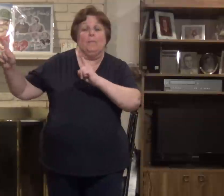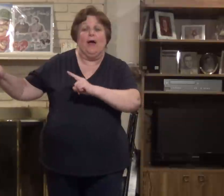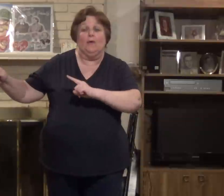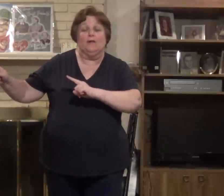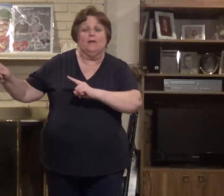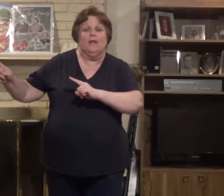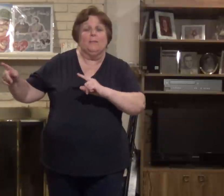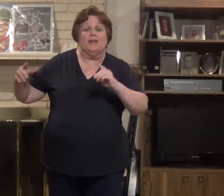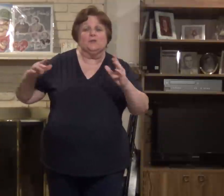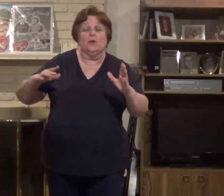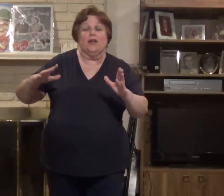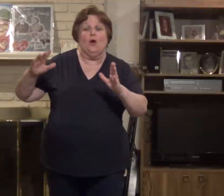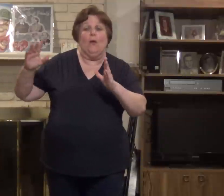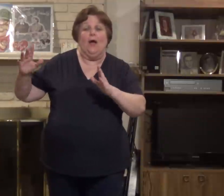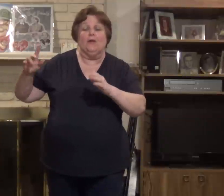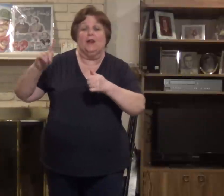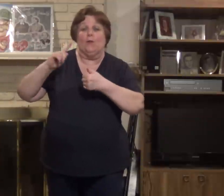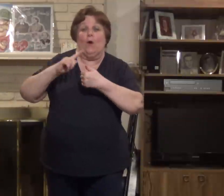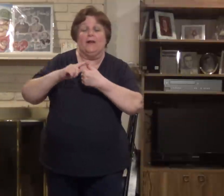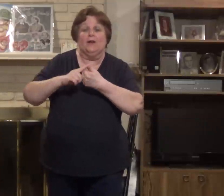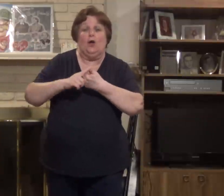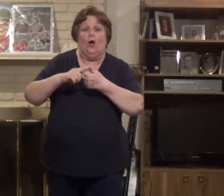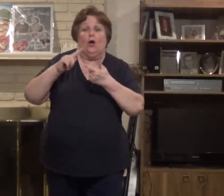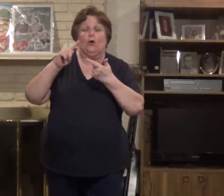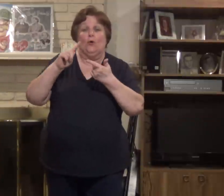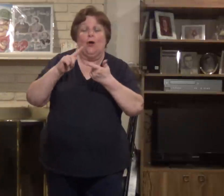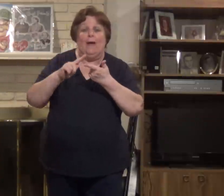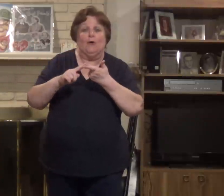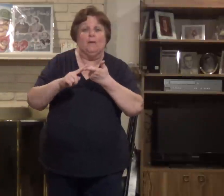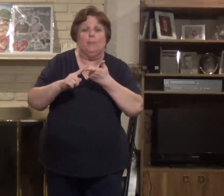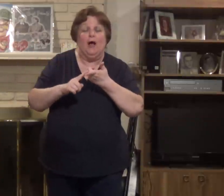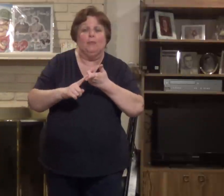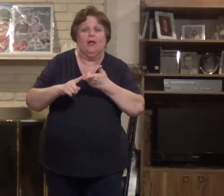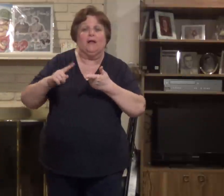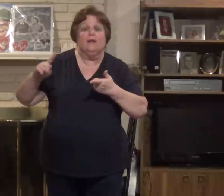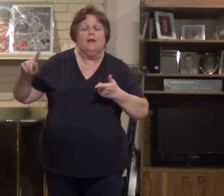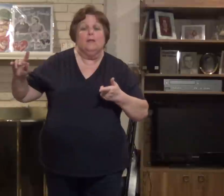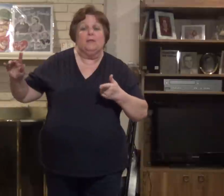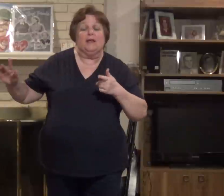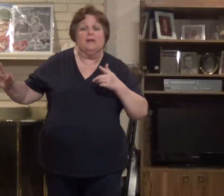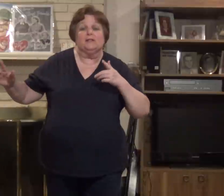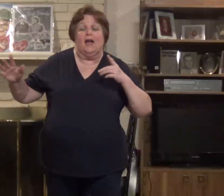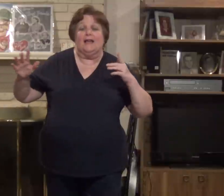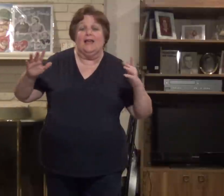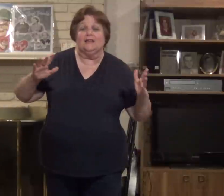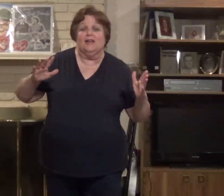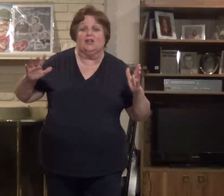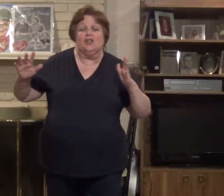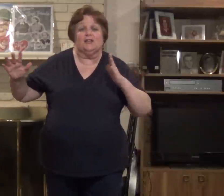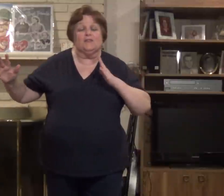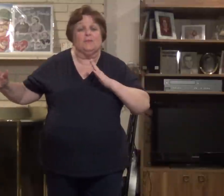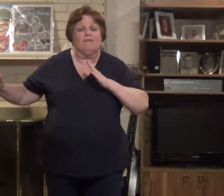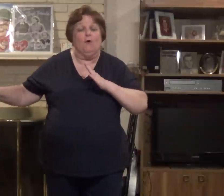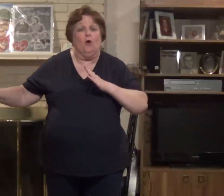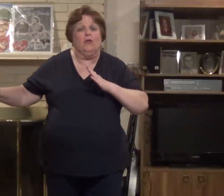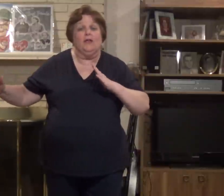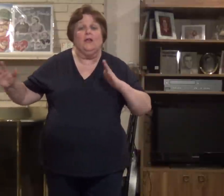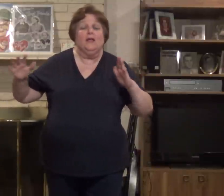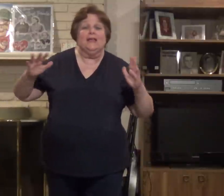about, because when I go out and I ride in a car or I'm out in public, because I can't take a chance of me falling,